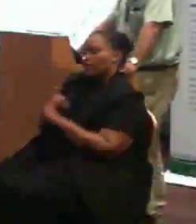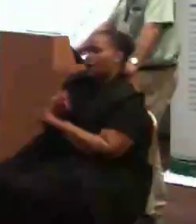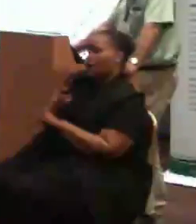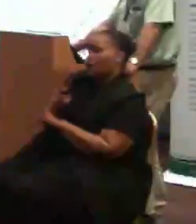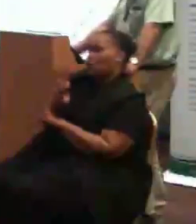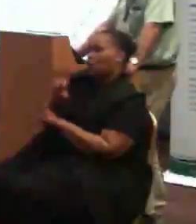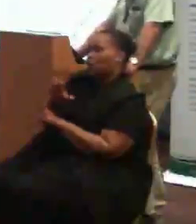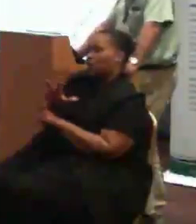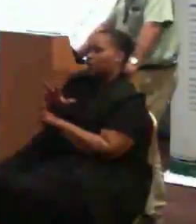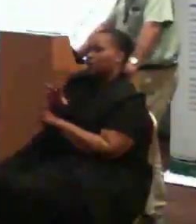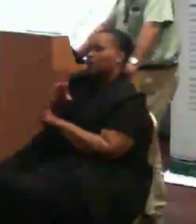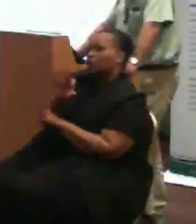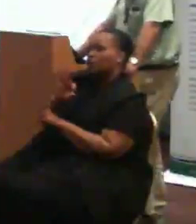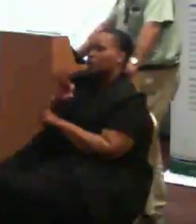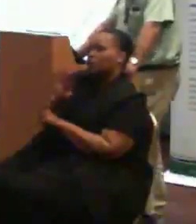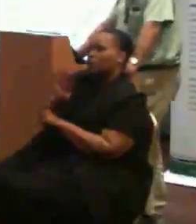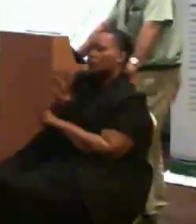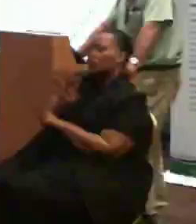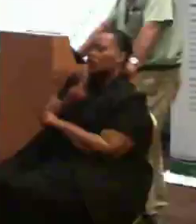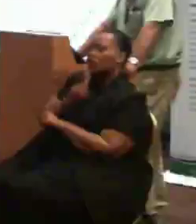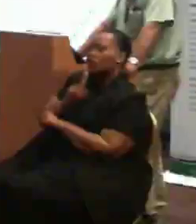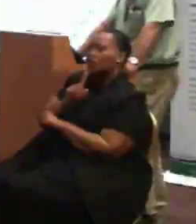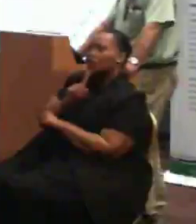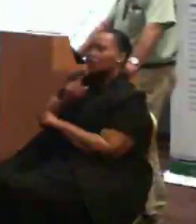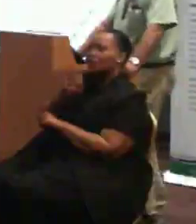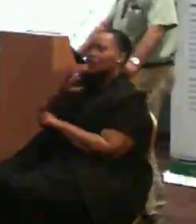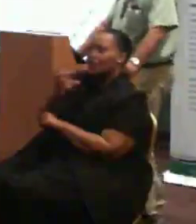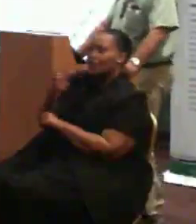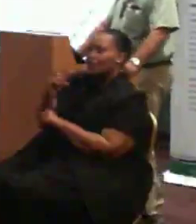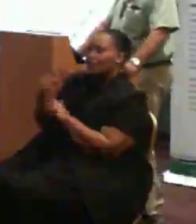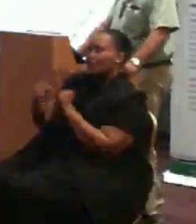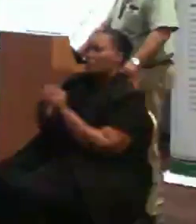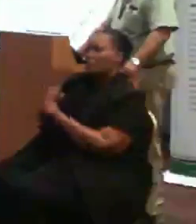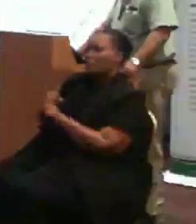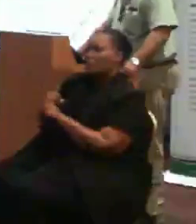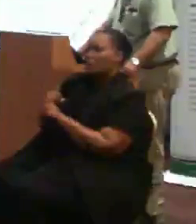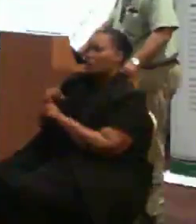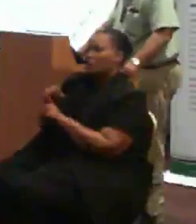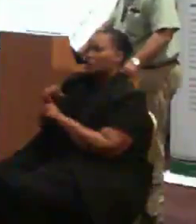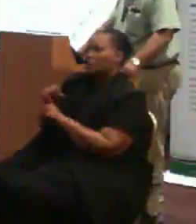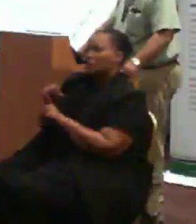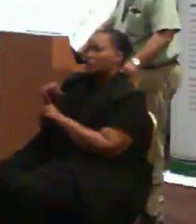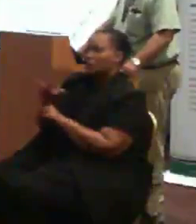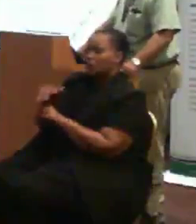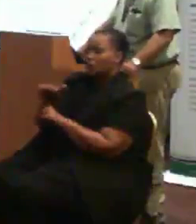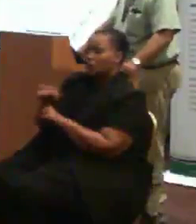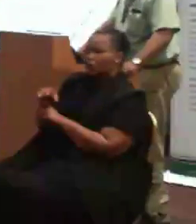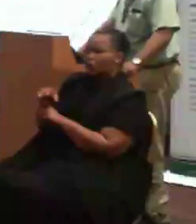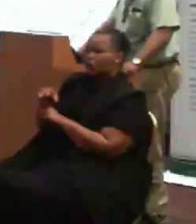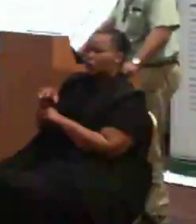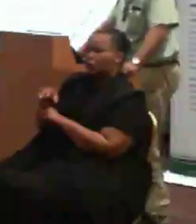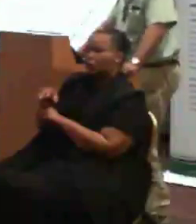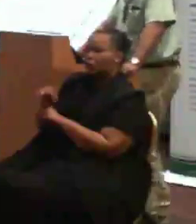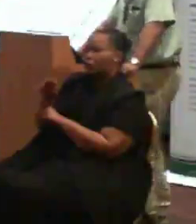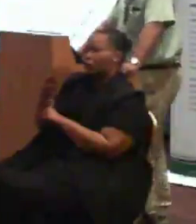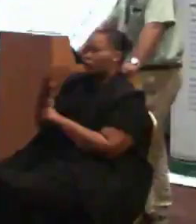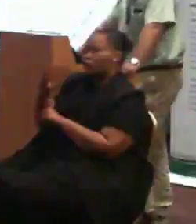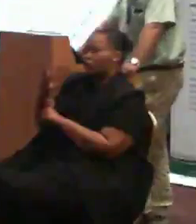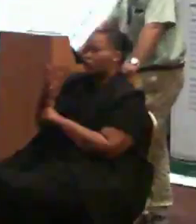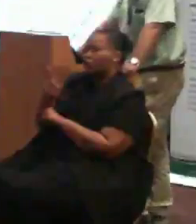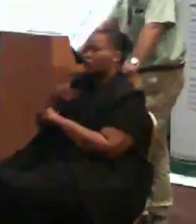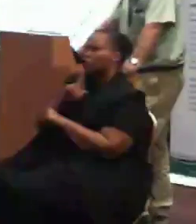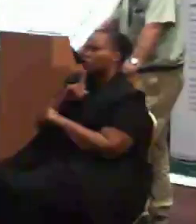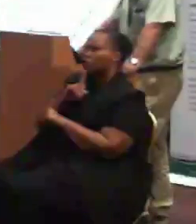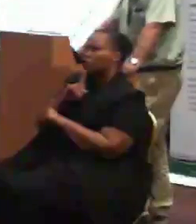was 32,900. In 2018 around about 41,000 if you exclude Rotec. It's an increase